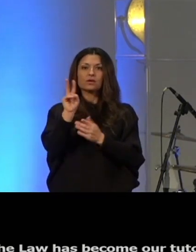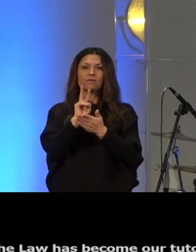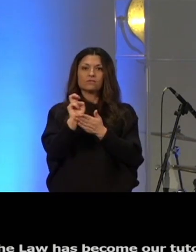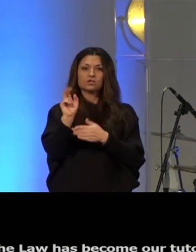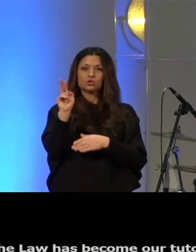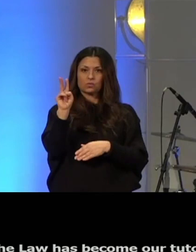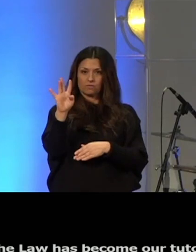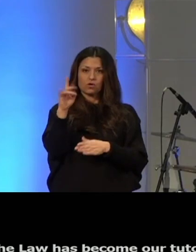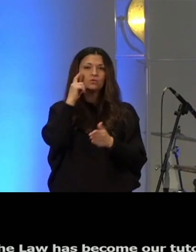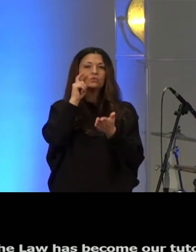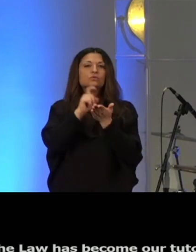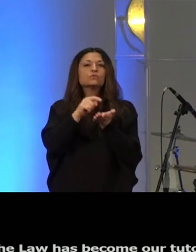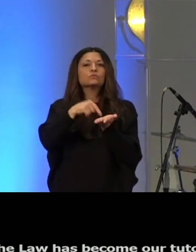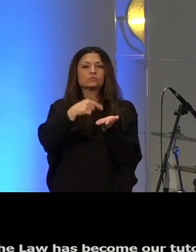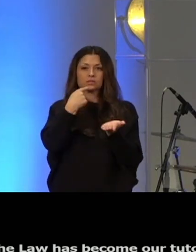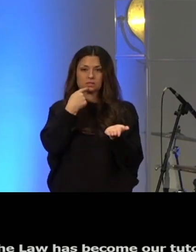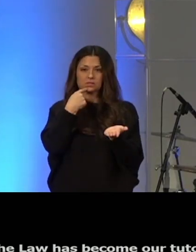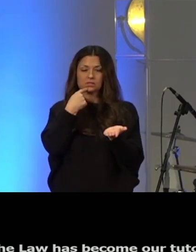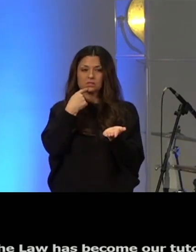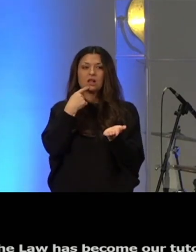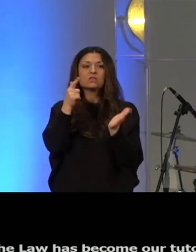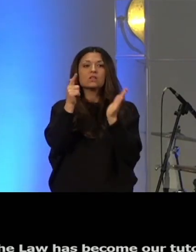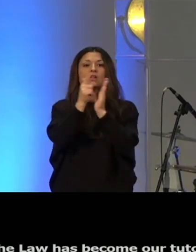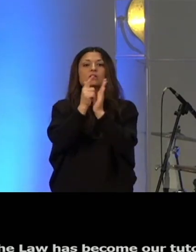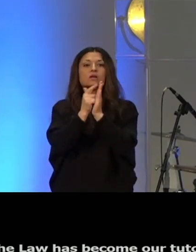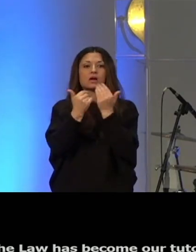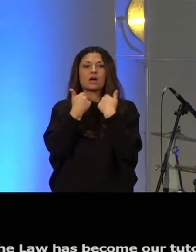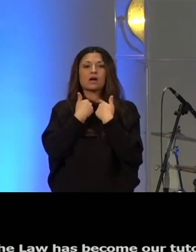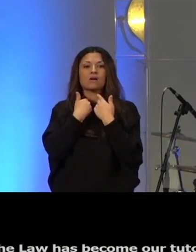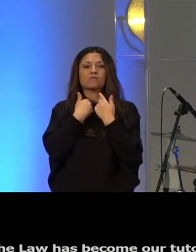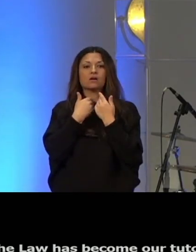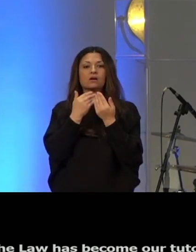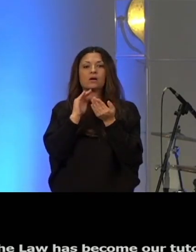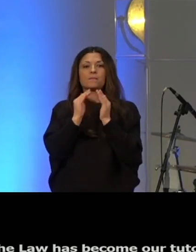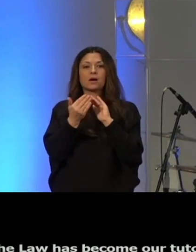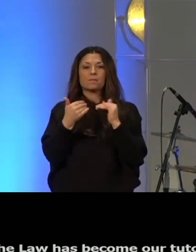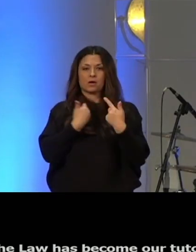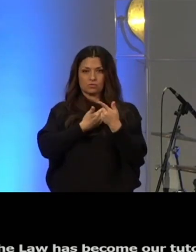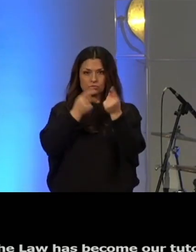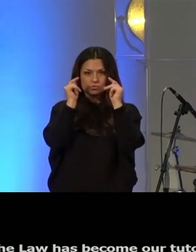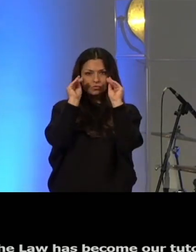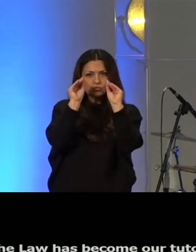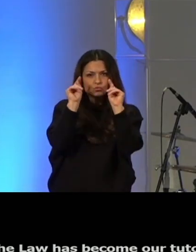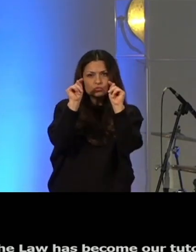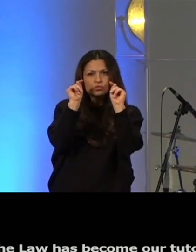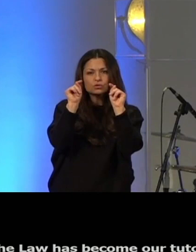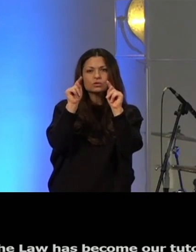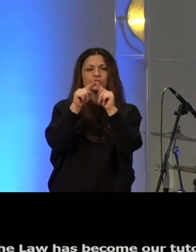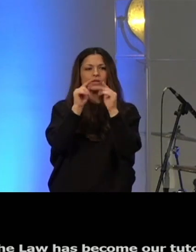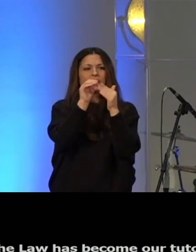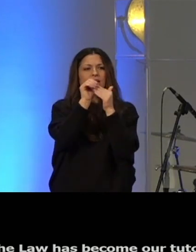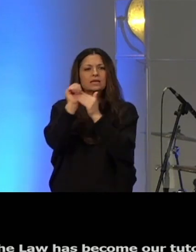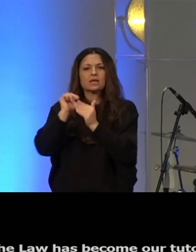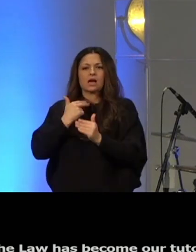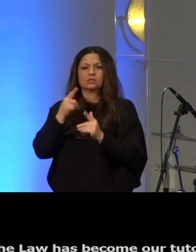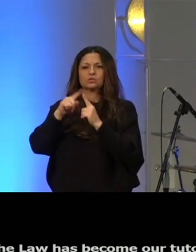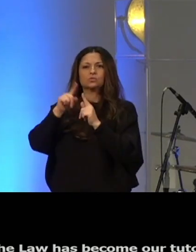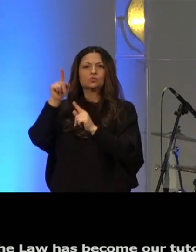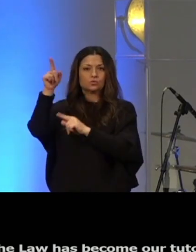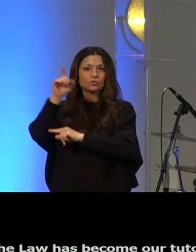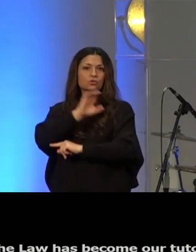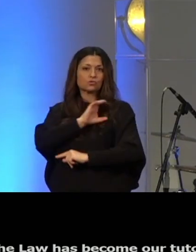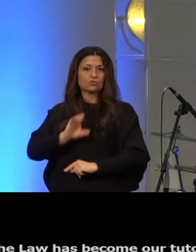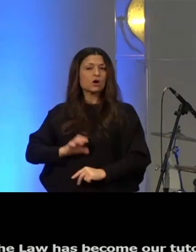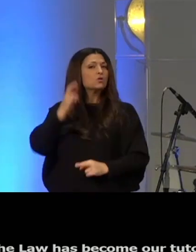verse 24, notice what it says, therefore the law has become our tutor to lead us to Christ. The reason God gave us the Ten